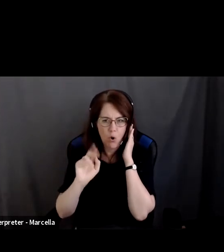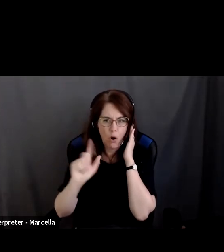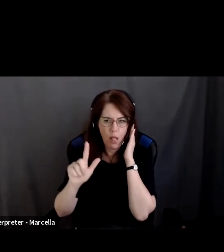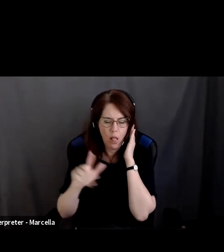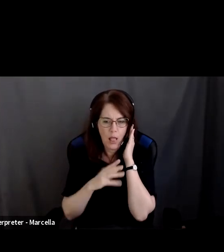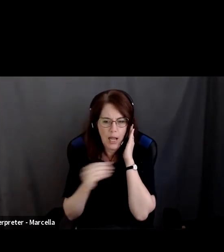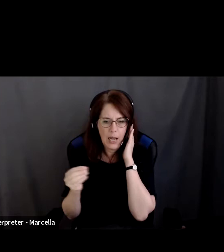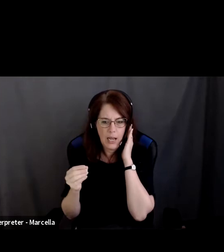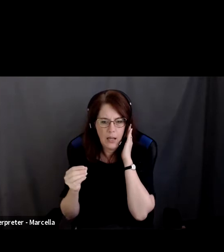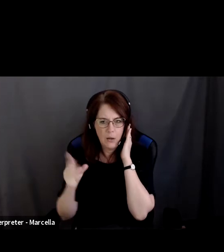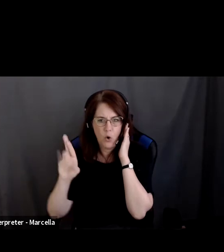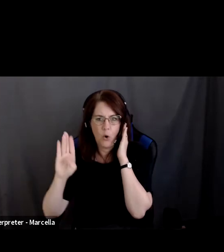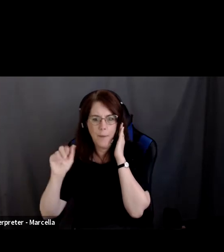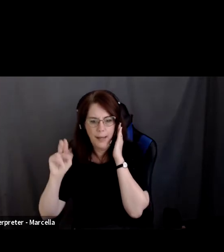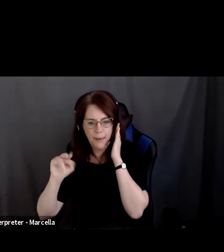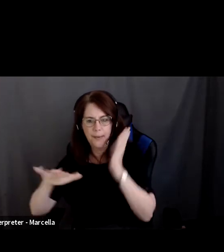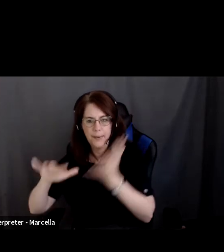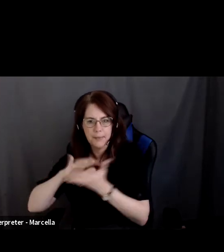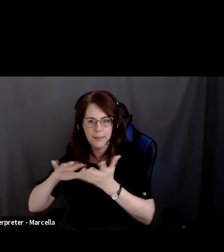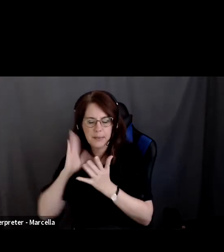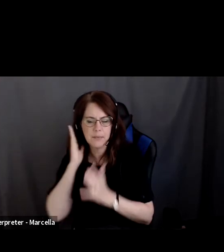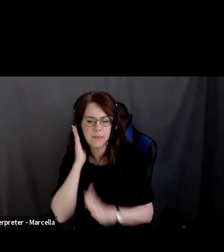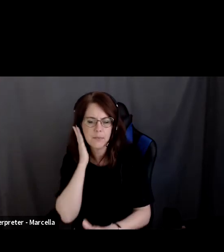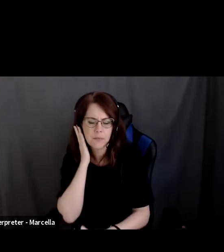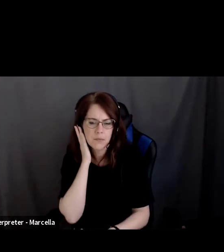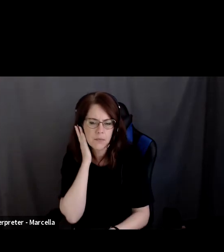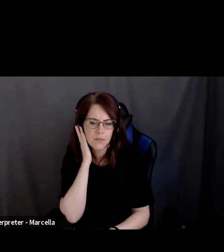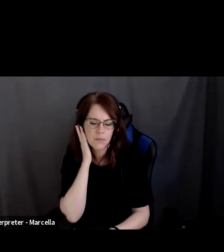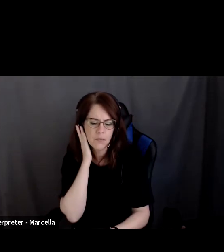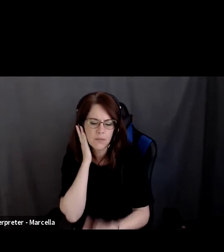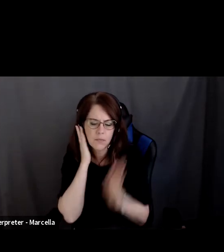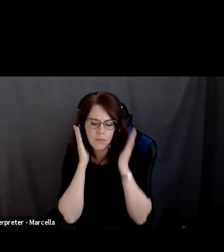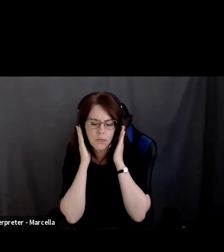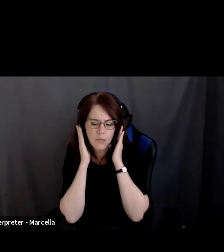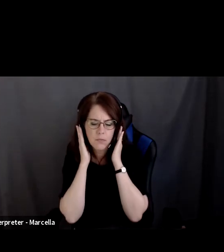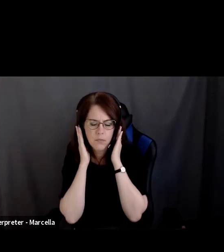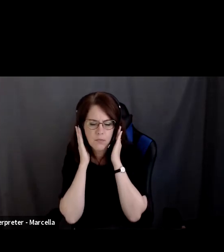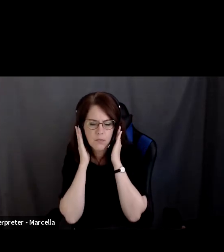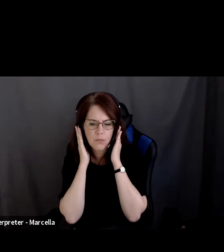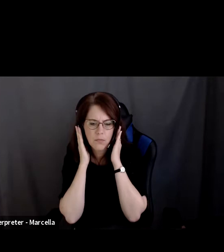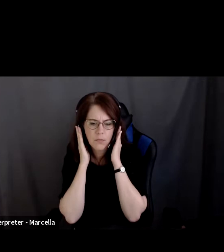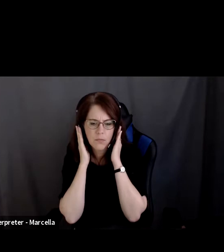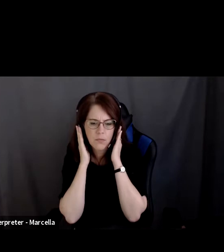and urban area. And what I wanted to bring up is that